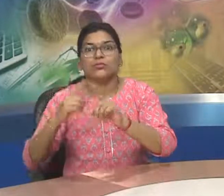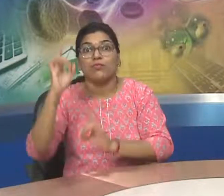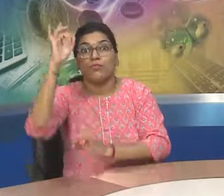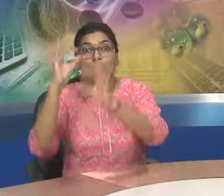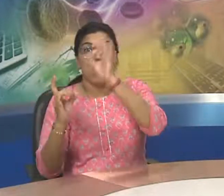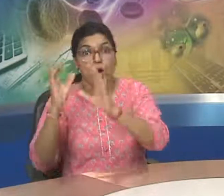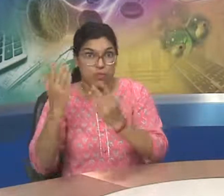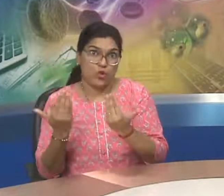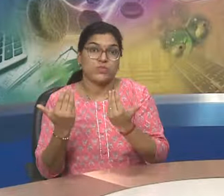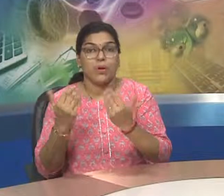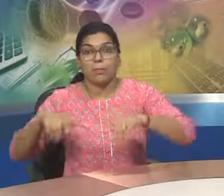have